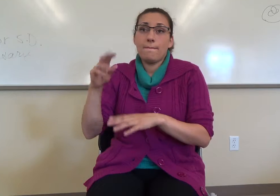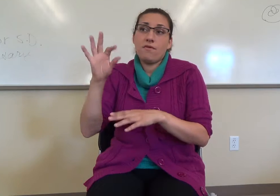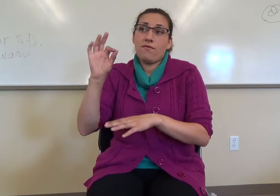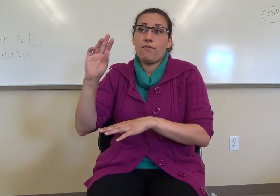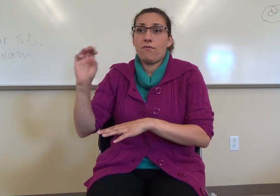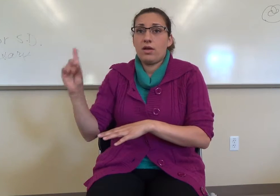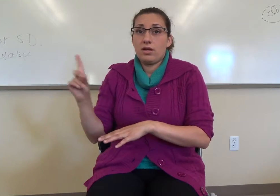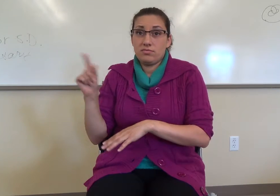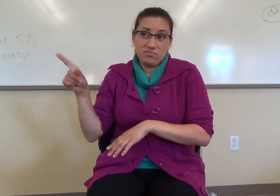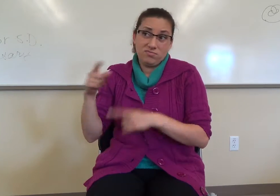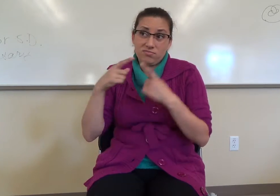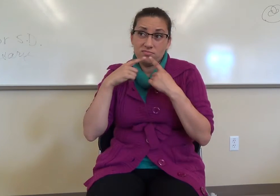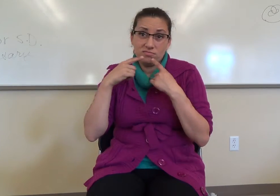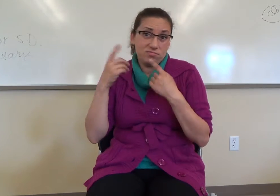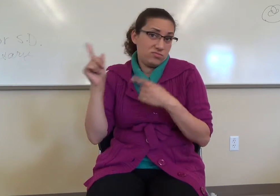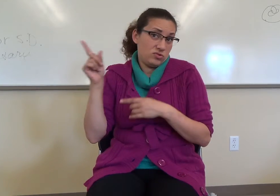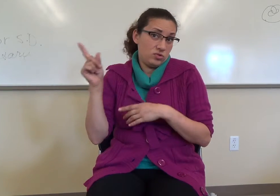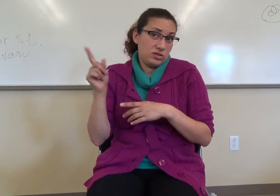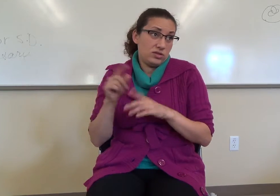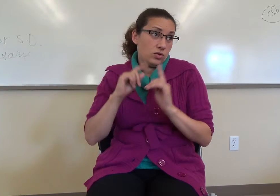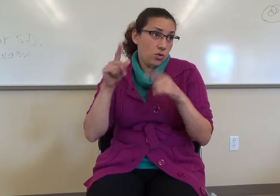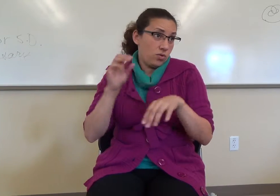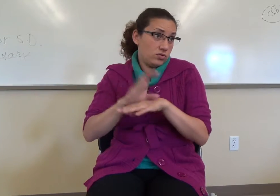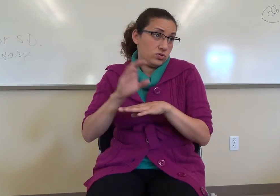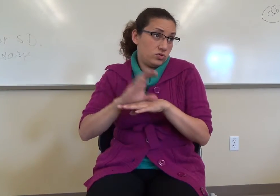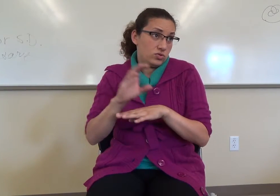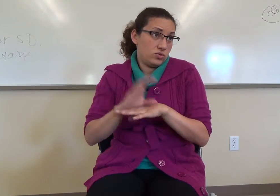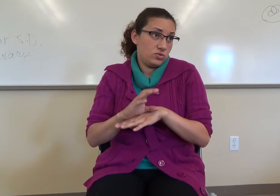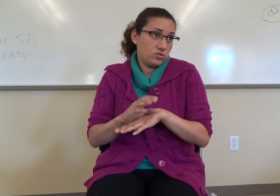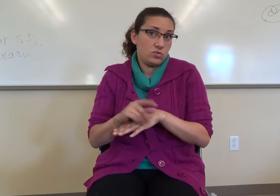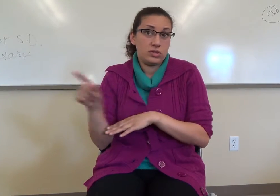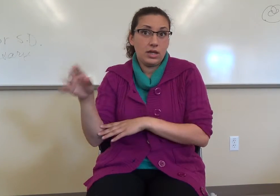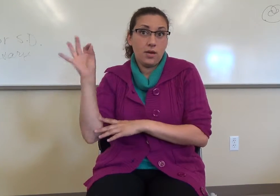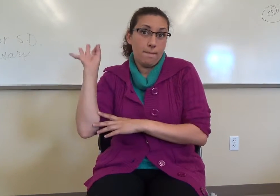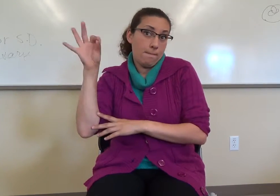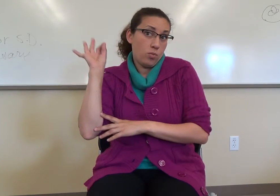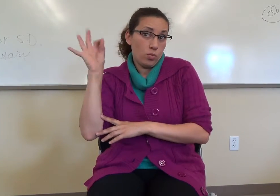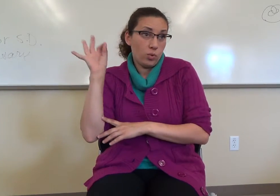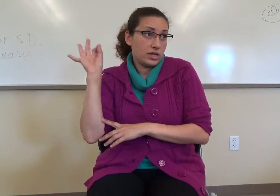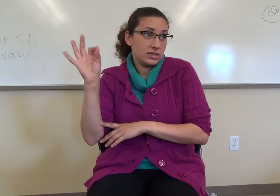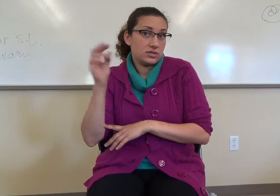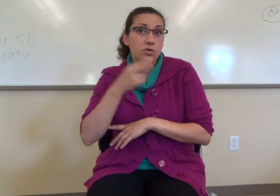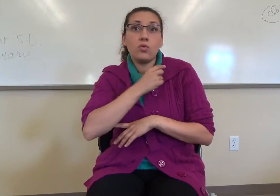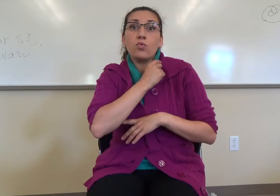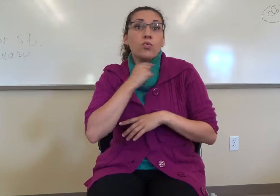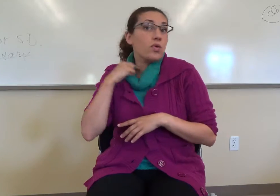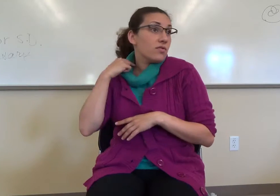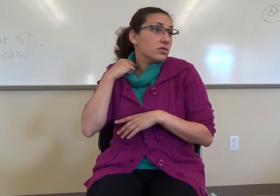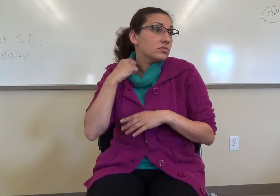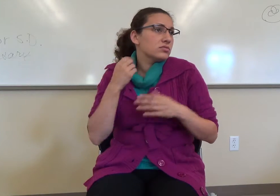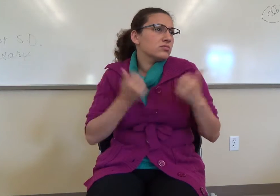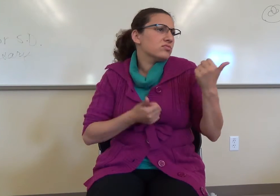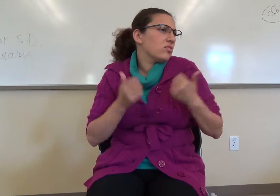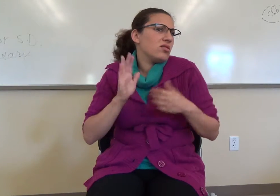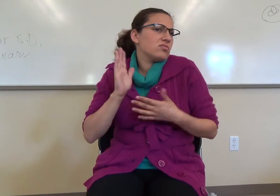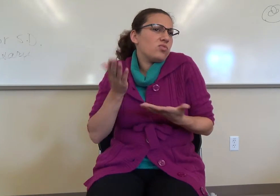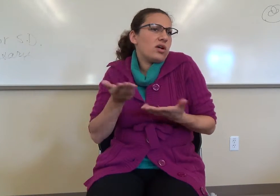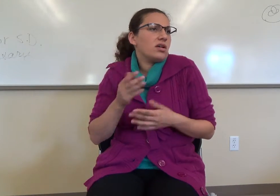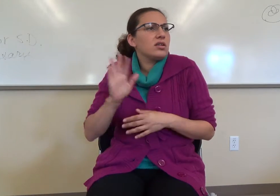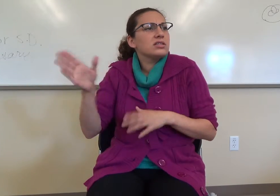he also a church, you know, was he a reverend or a minister, or what was his story? That would be interesting to find